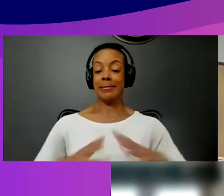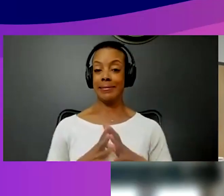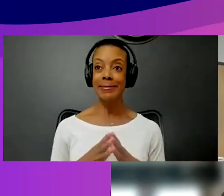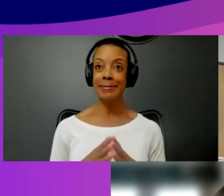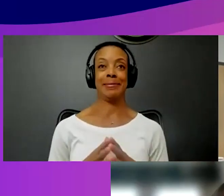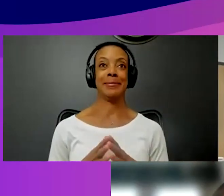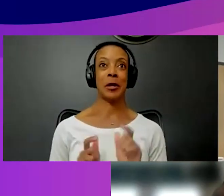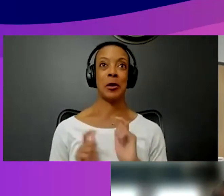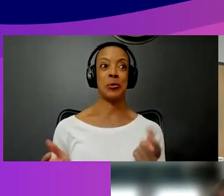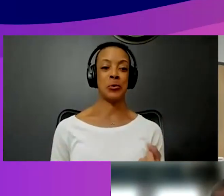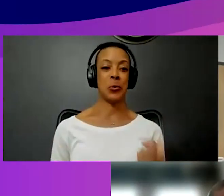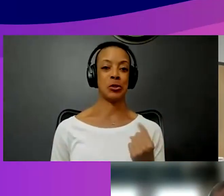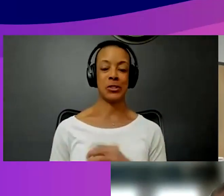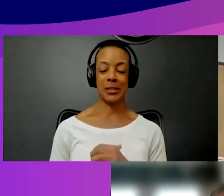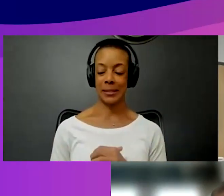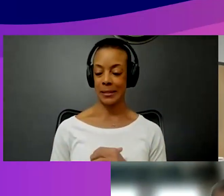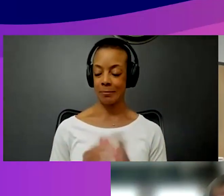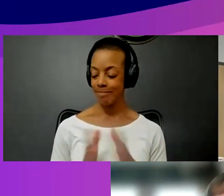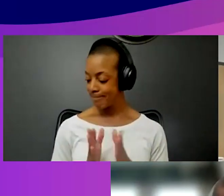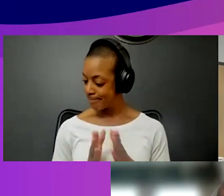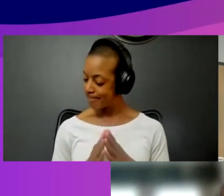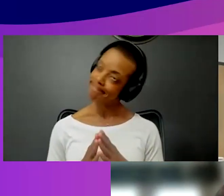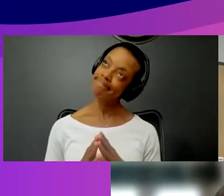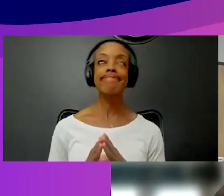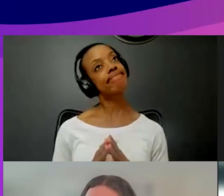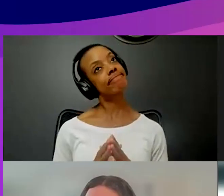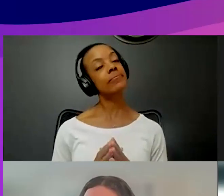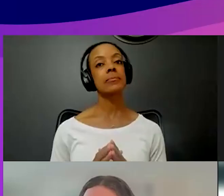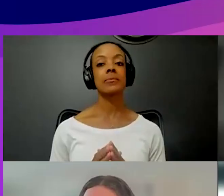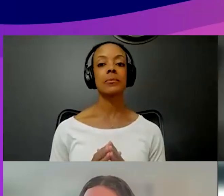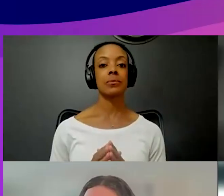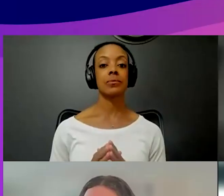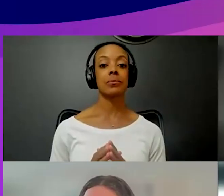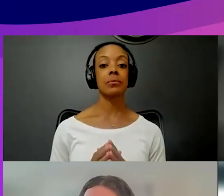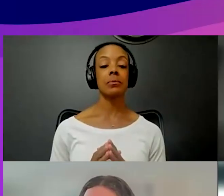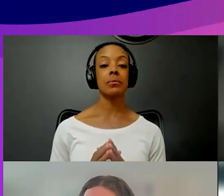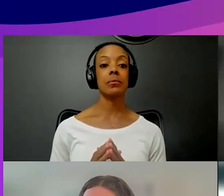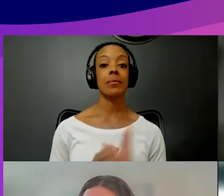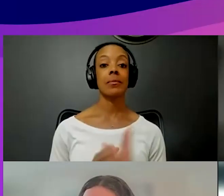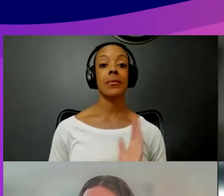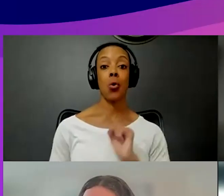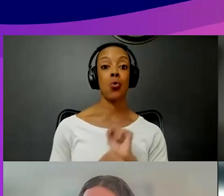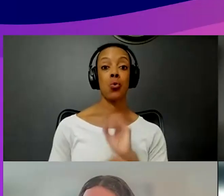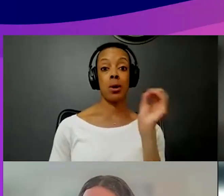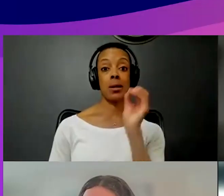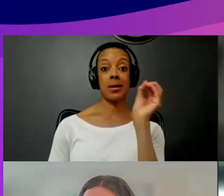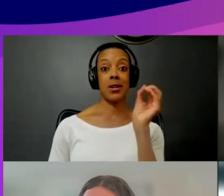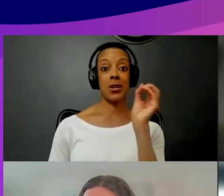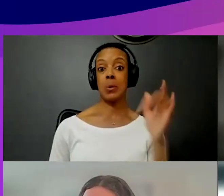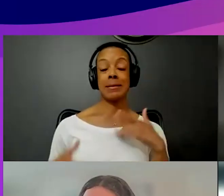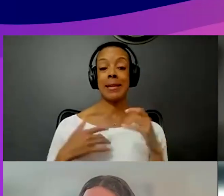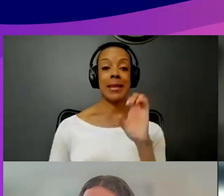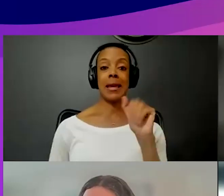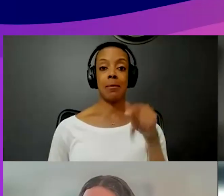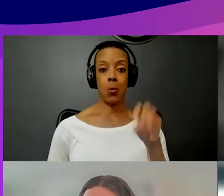question. I guess we're really excited about the work that we're doing here in Ontario with